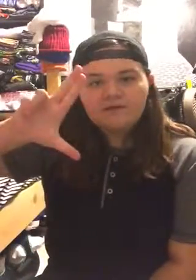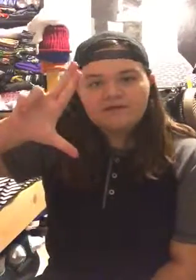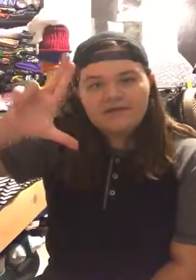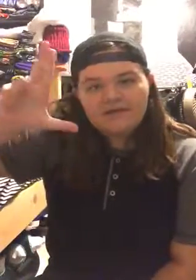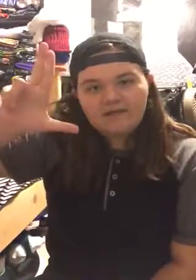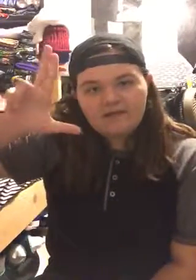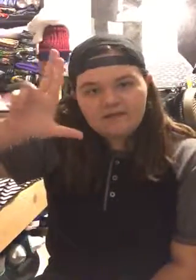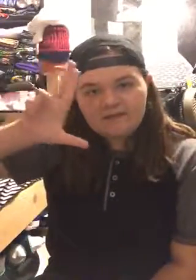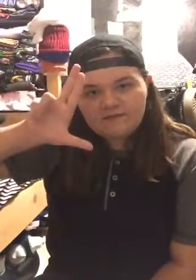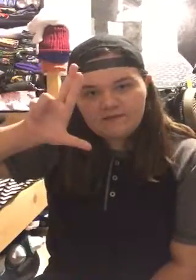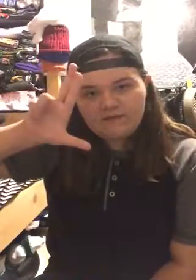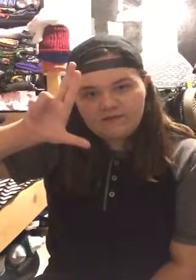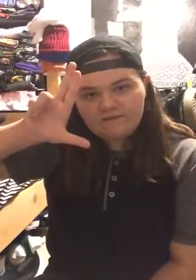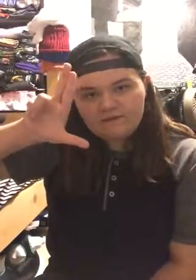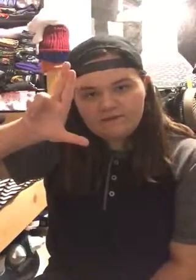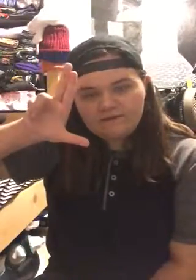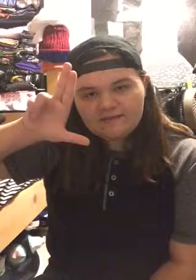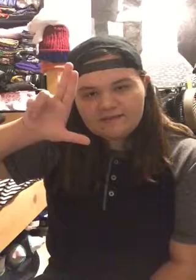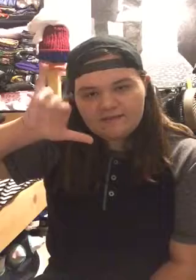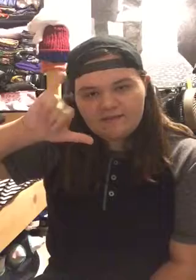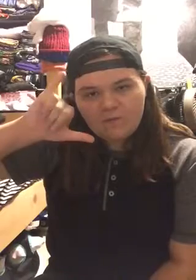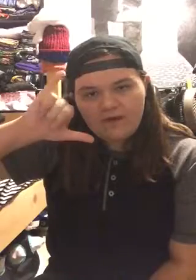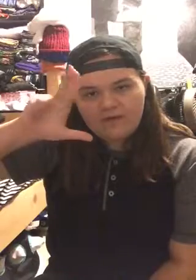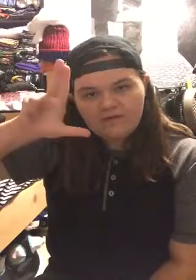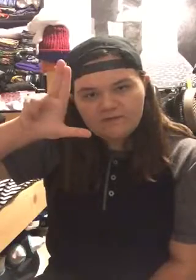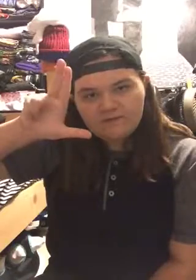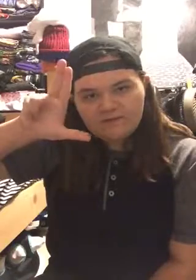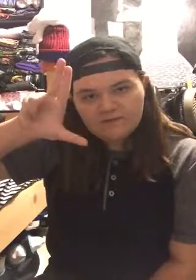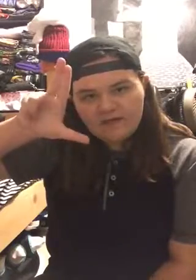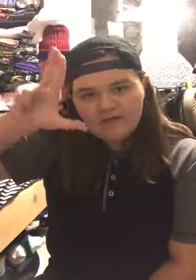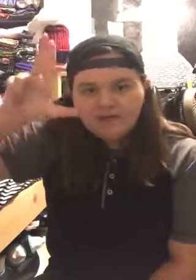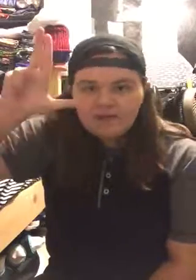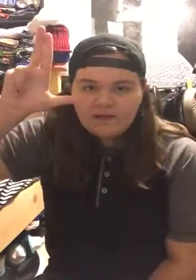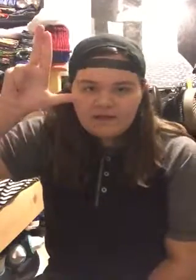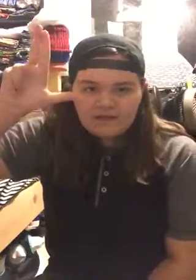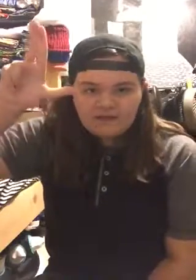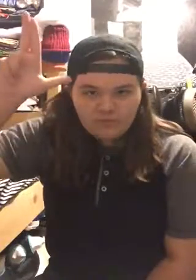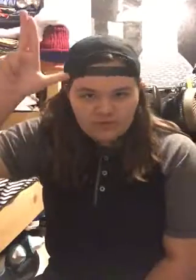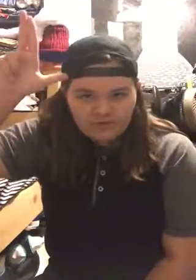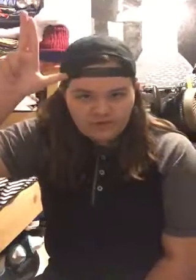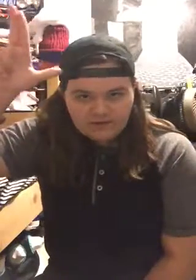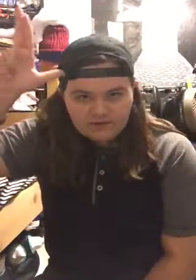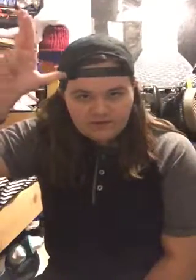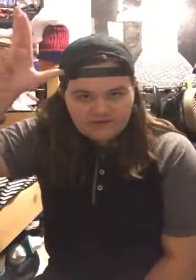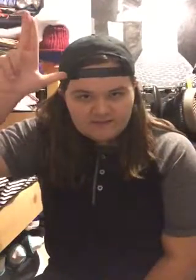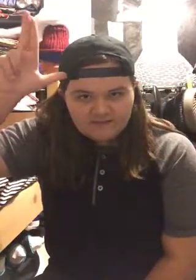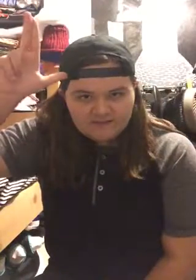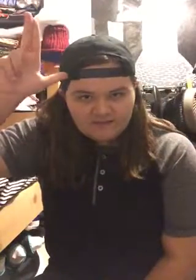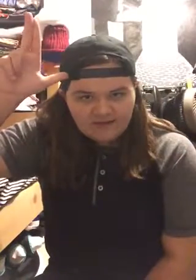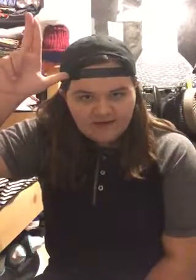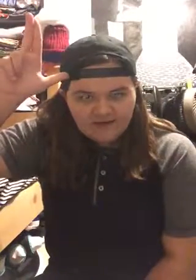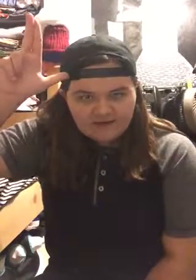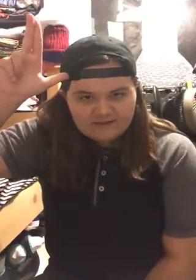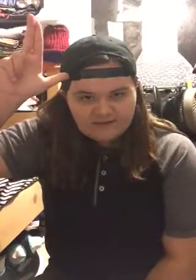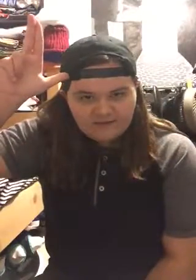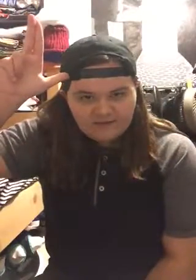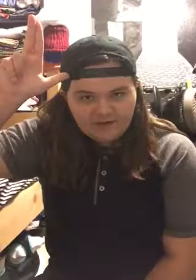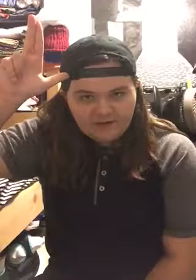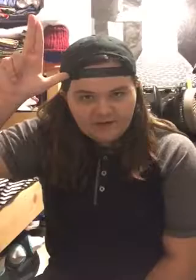You take these 3 fingers instead of a Y, you do with these 3. And you put your thumb in the same place for cow, except for